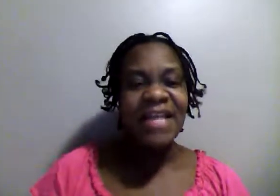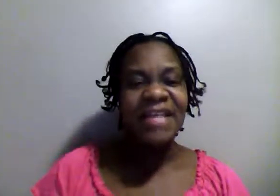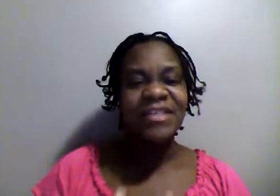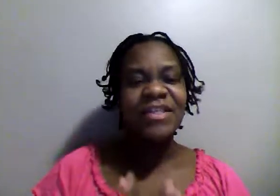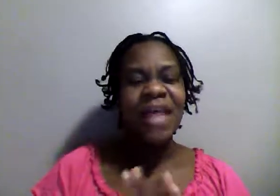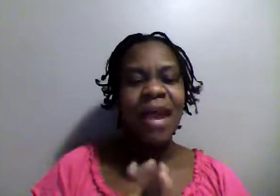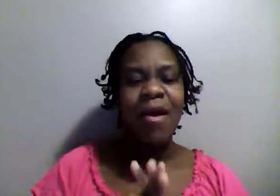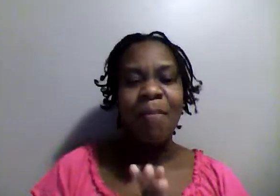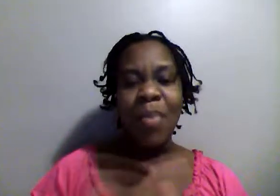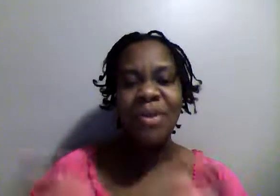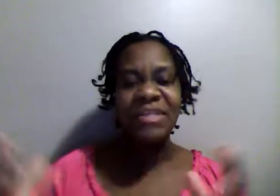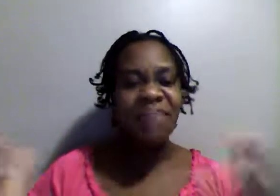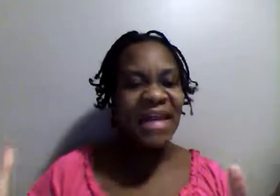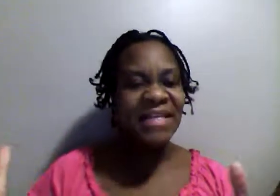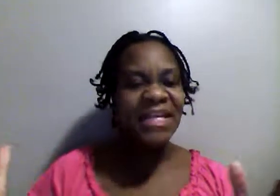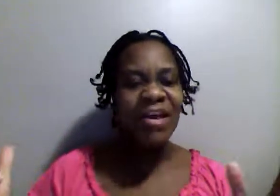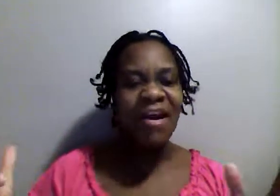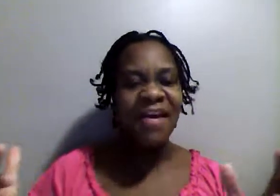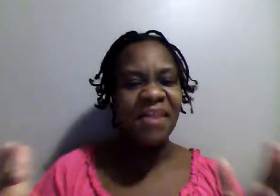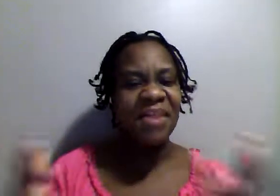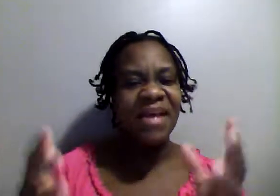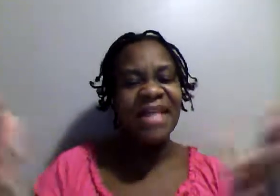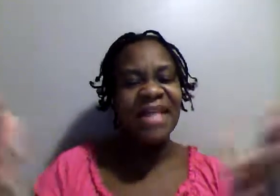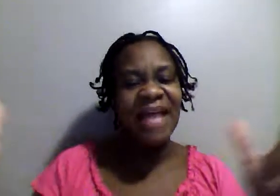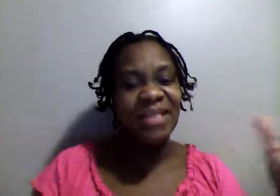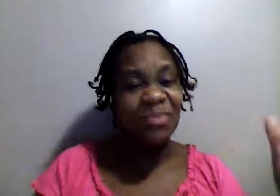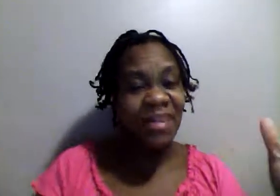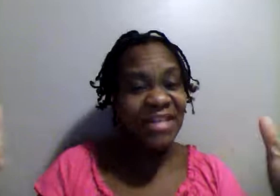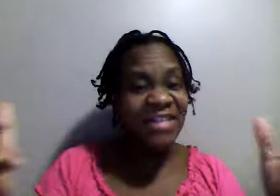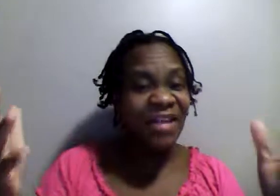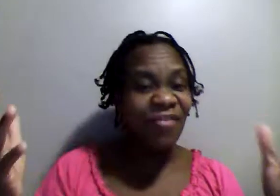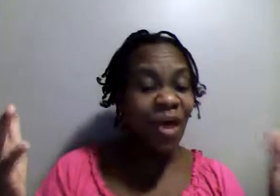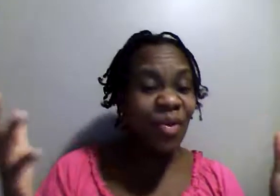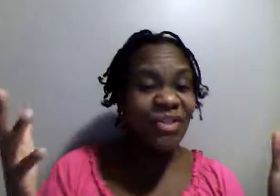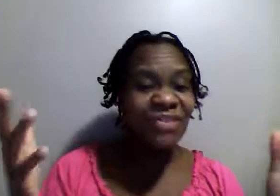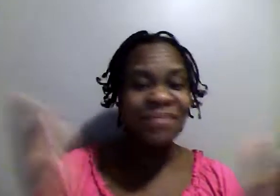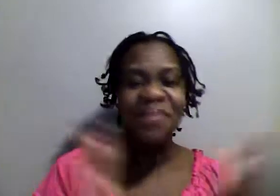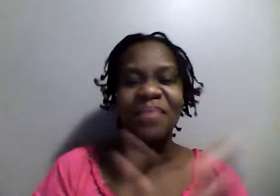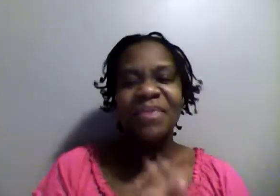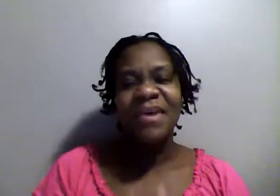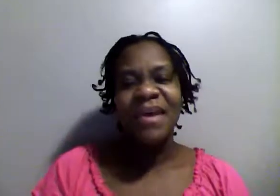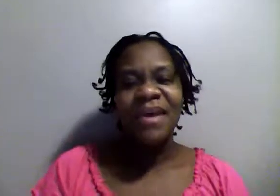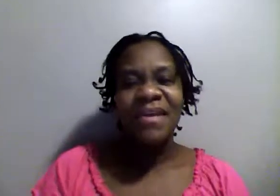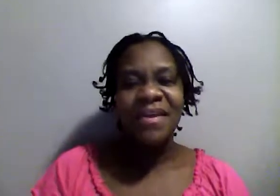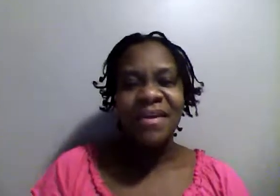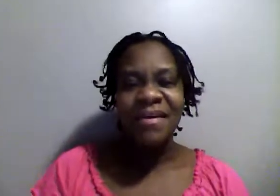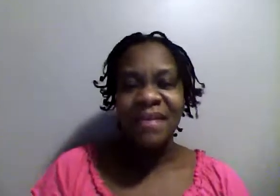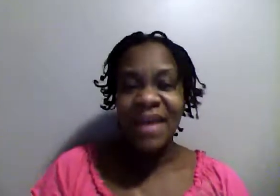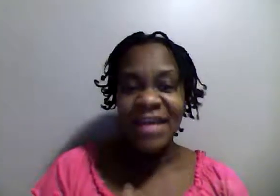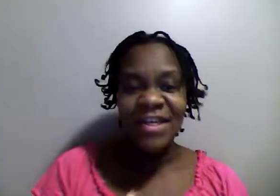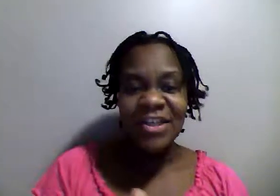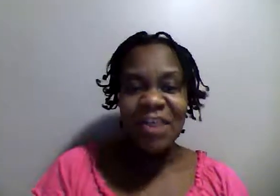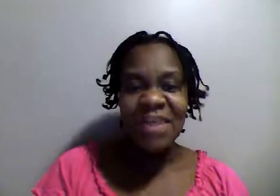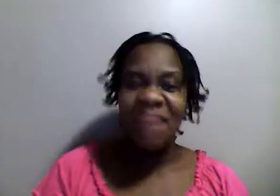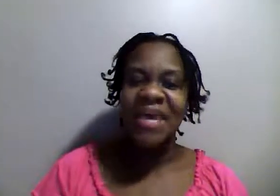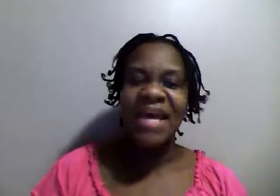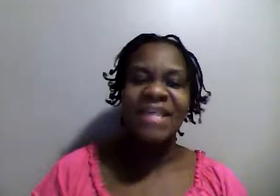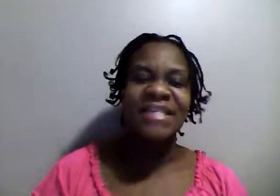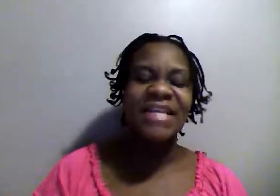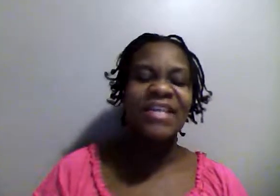to take up more space in your garden because it likes to spread itself out. The indeterminate, because it tends to